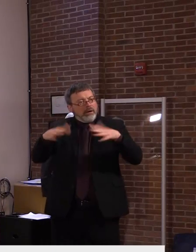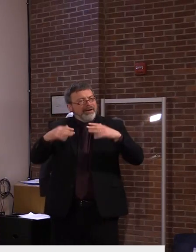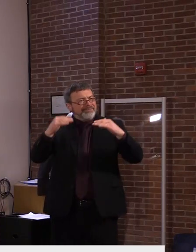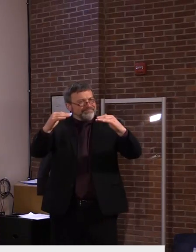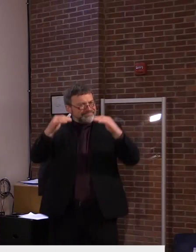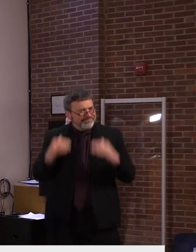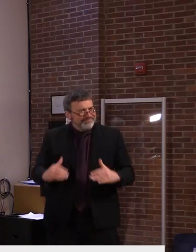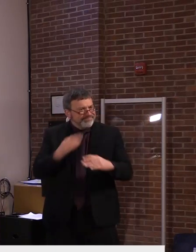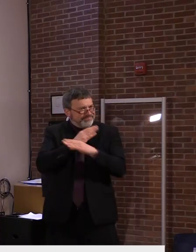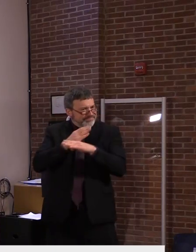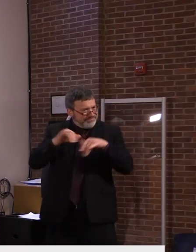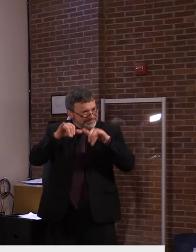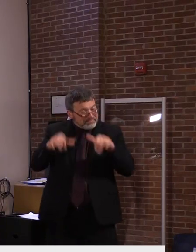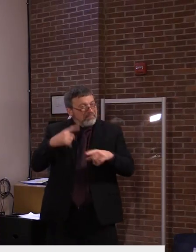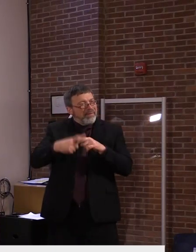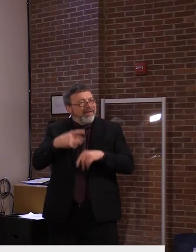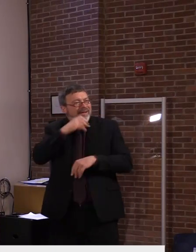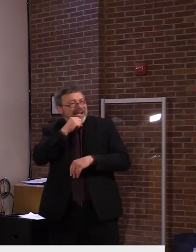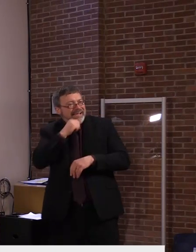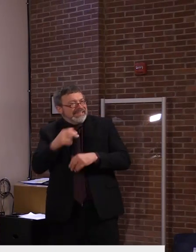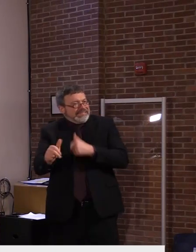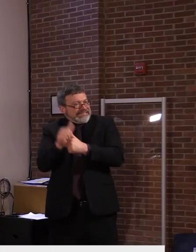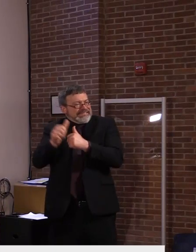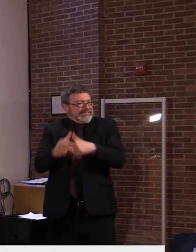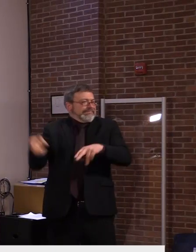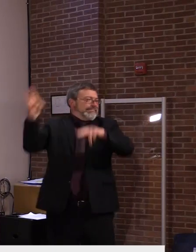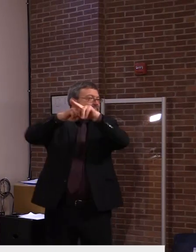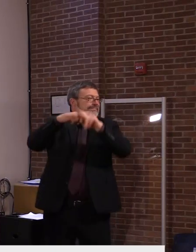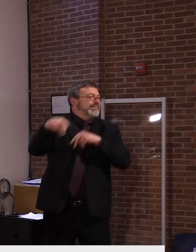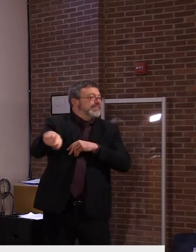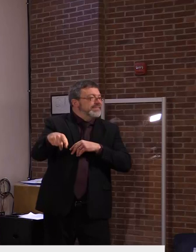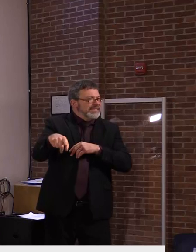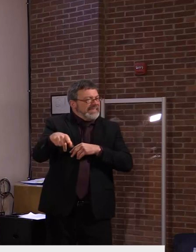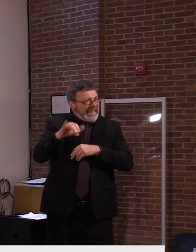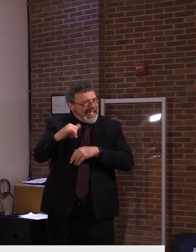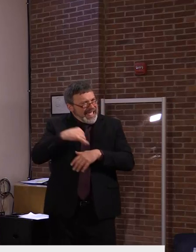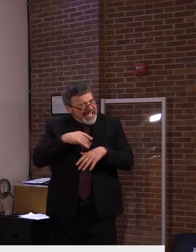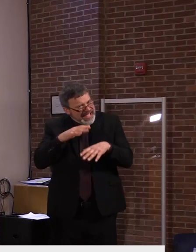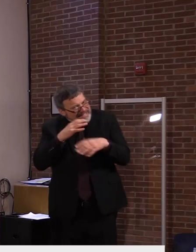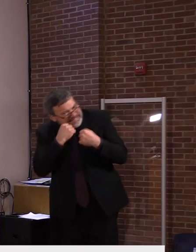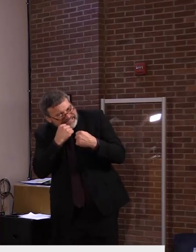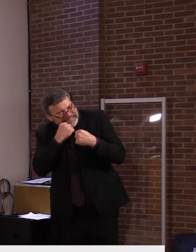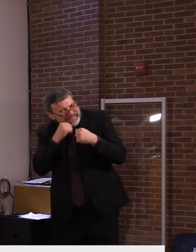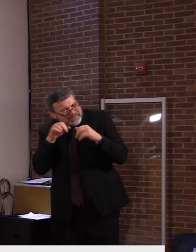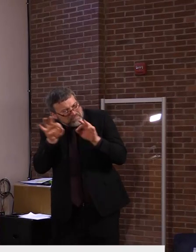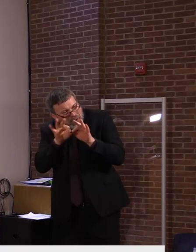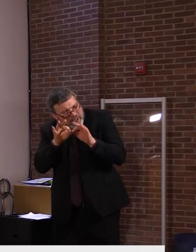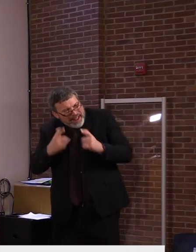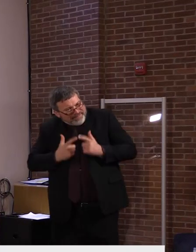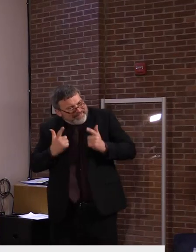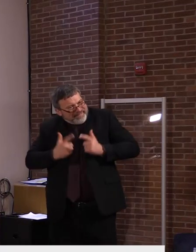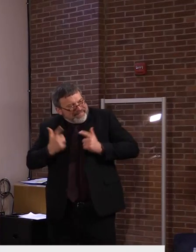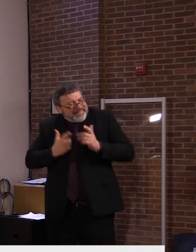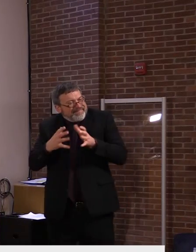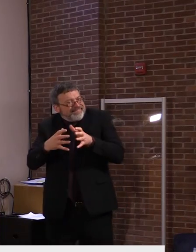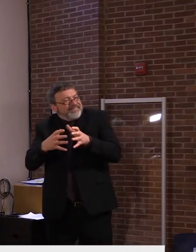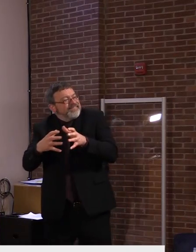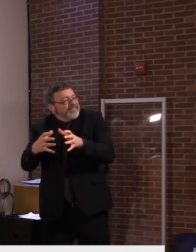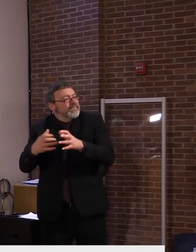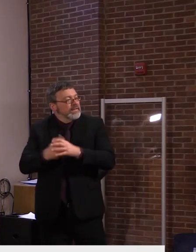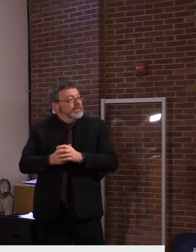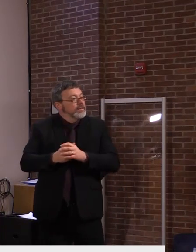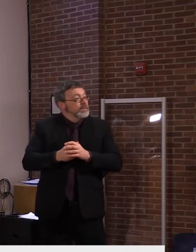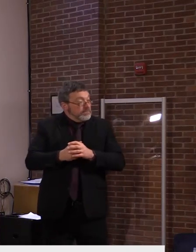protecting those who most need it. And this is in turn also protecting the capacity of our healthcare